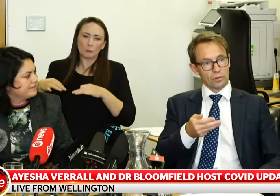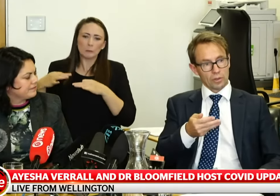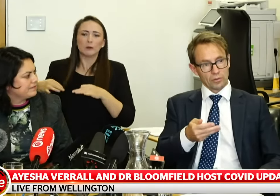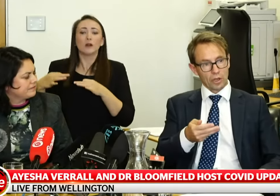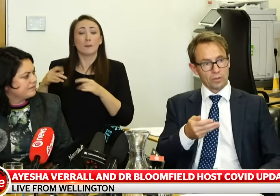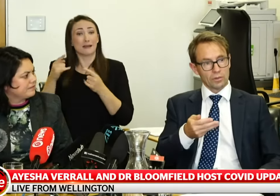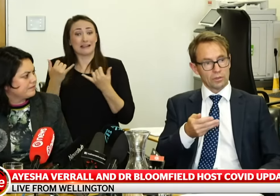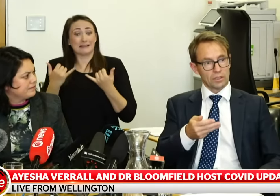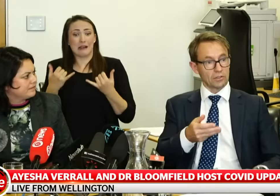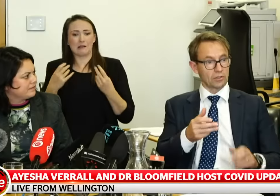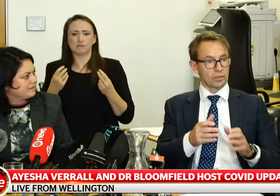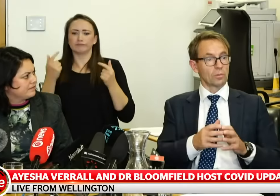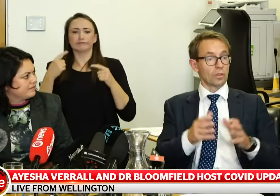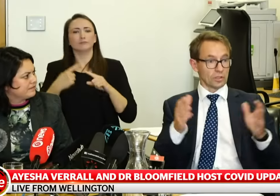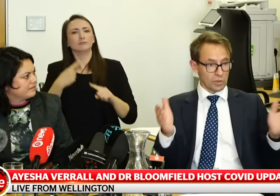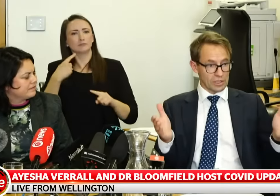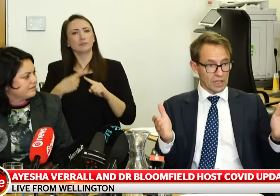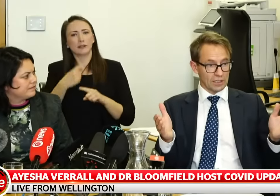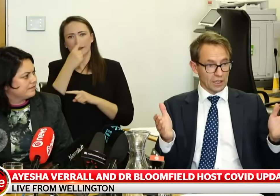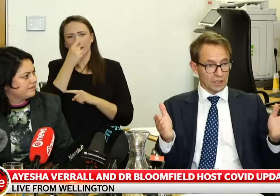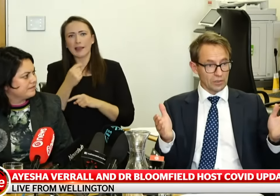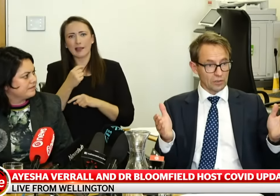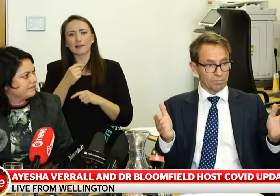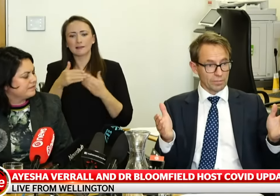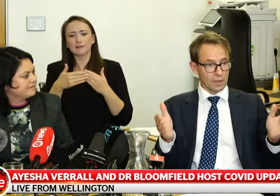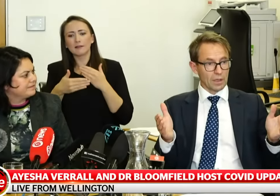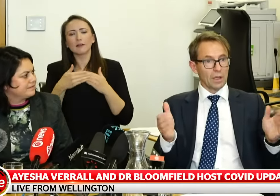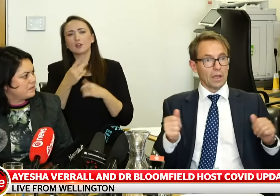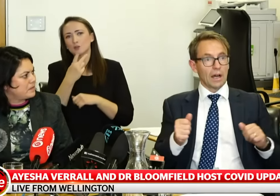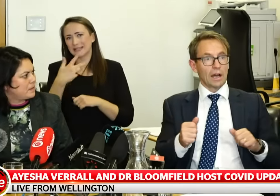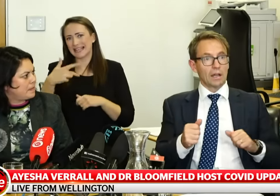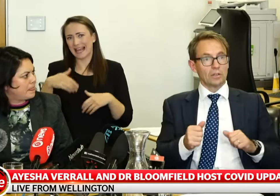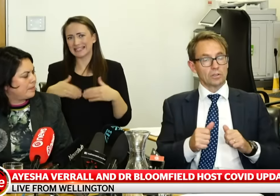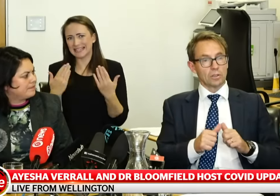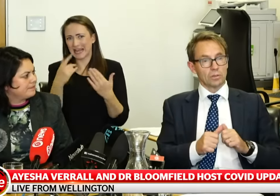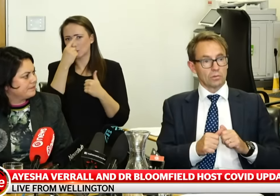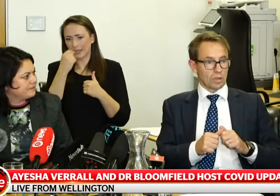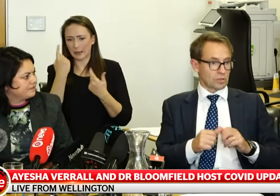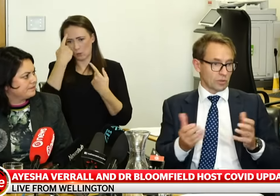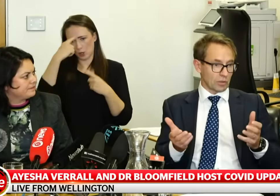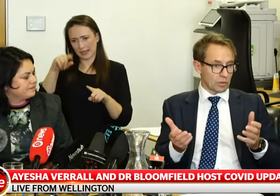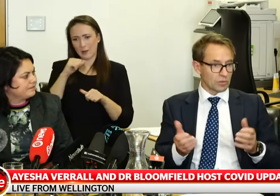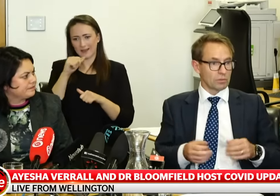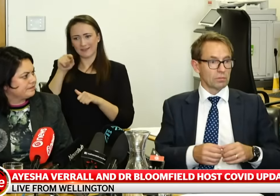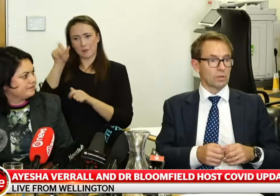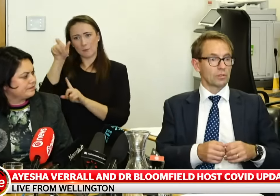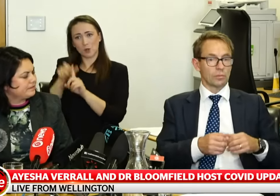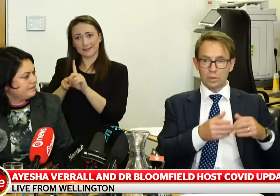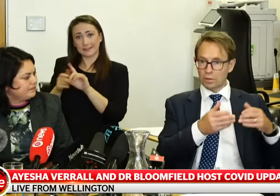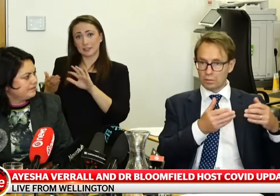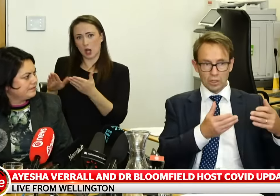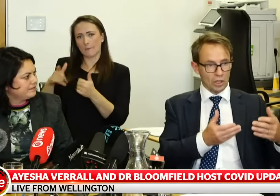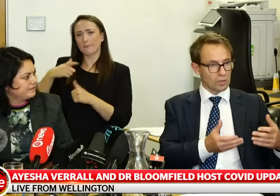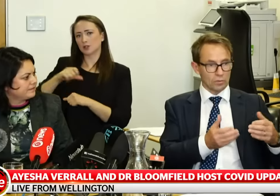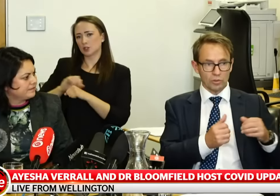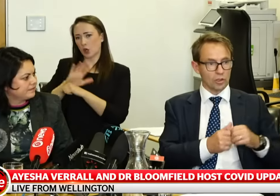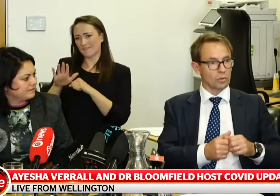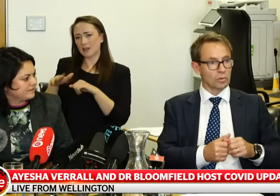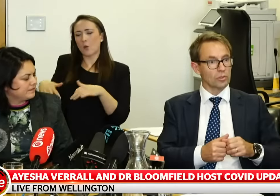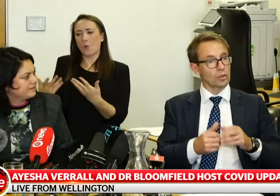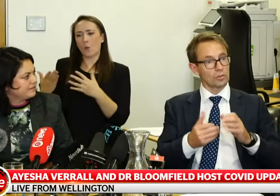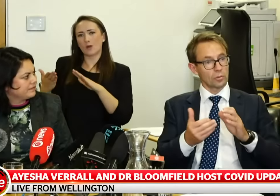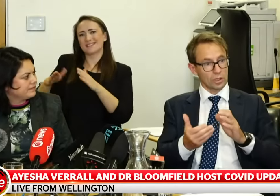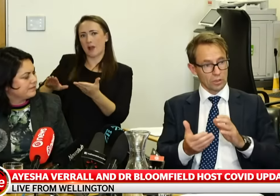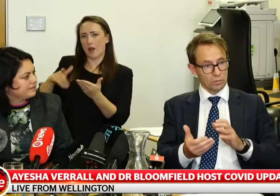categorise those COVID deaths within 28 days into those 3 groups. Those where COVID was